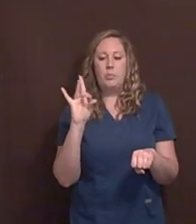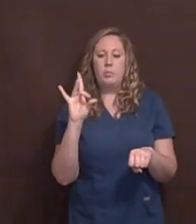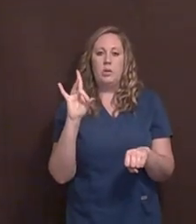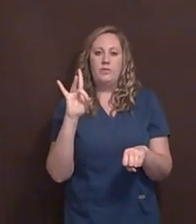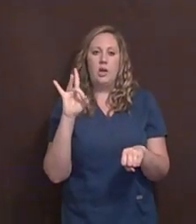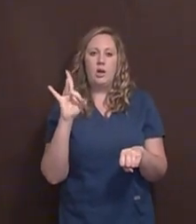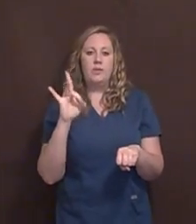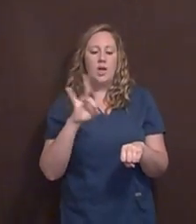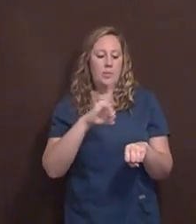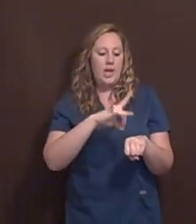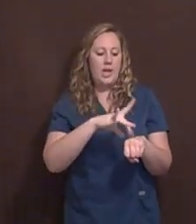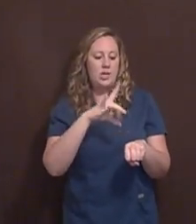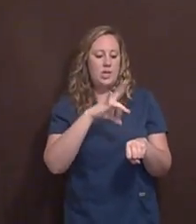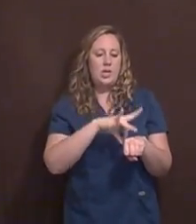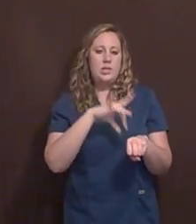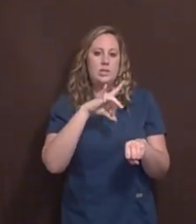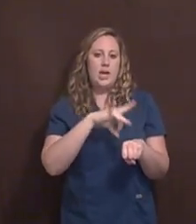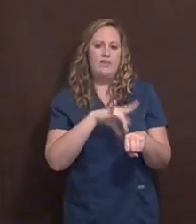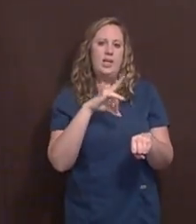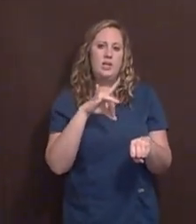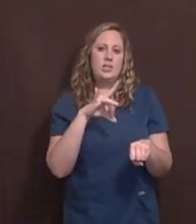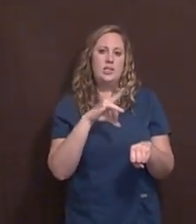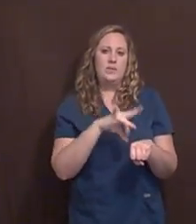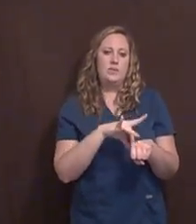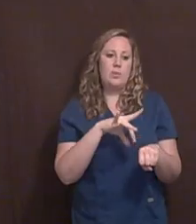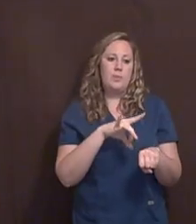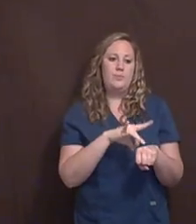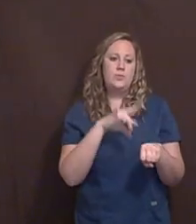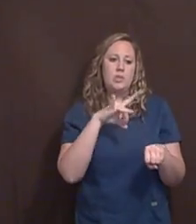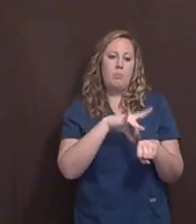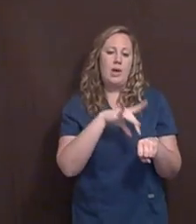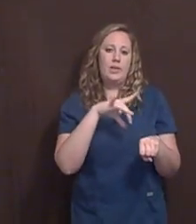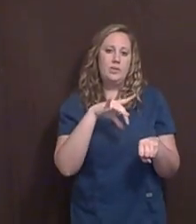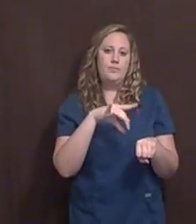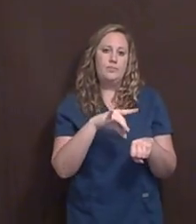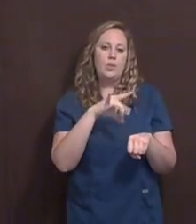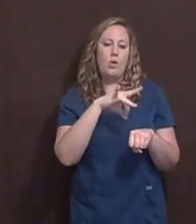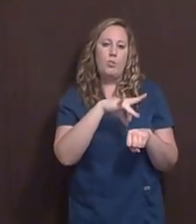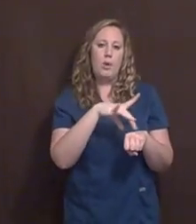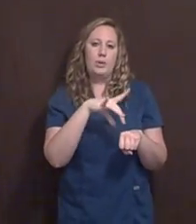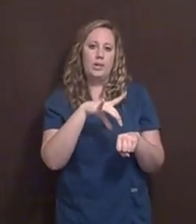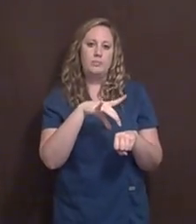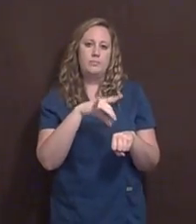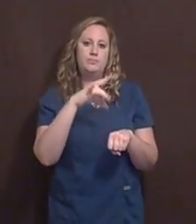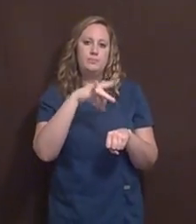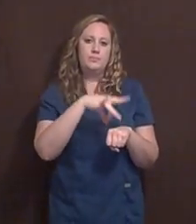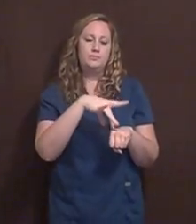thumb and middle finger of our dominant hand to kind of hit it to see if it's ripe. So melon or pumpkin.